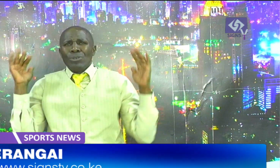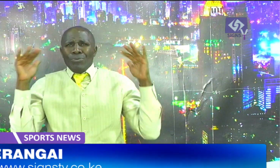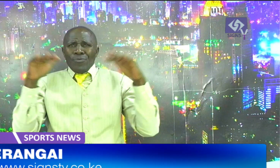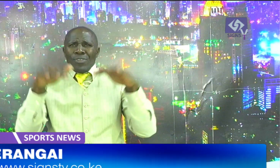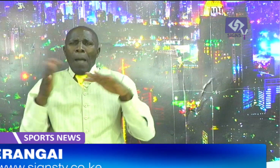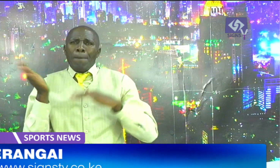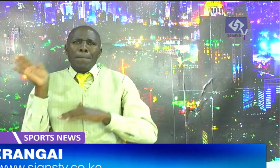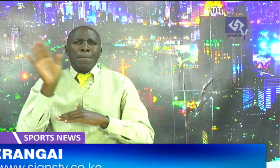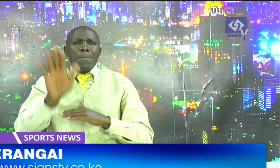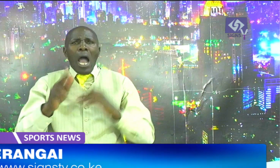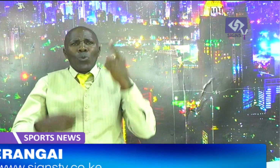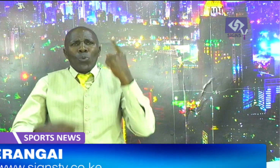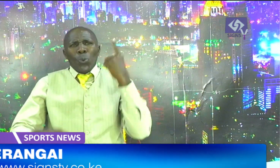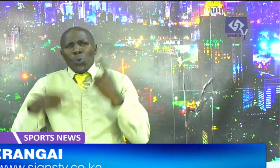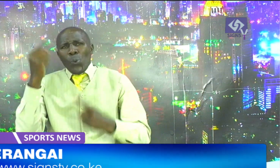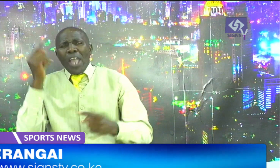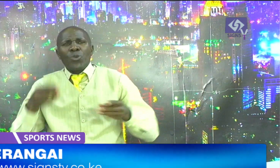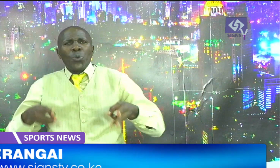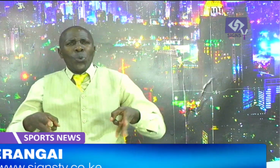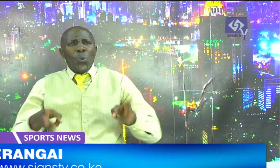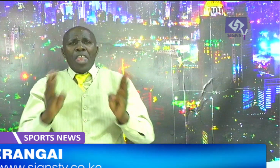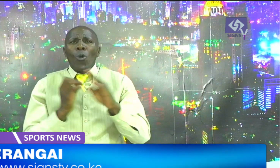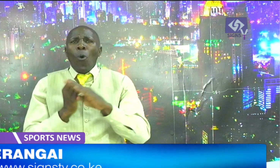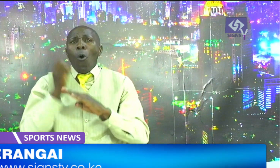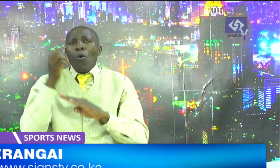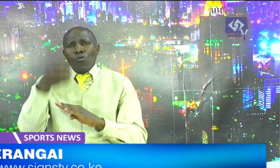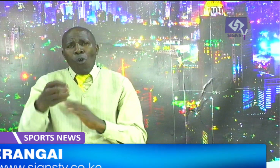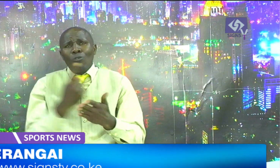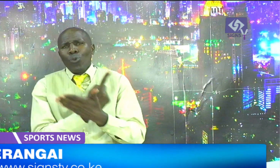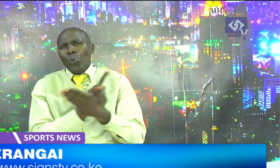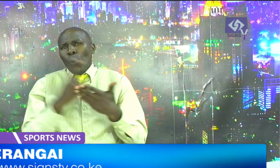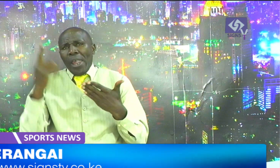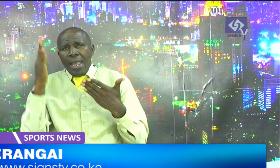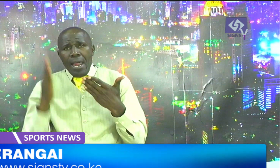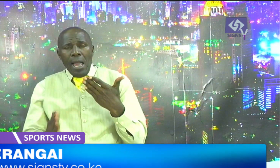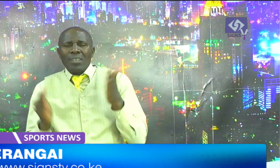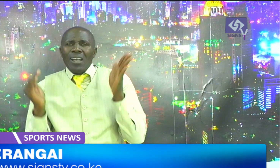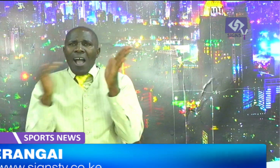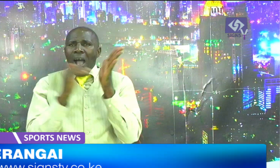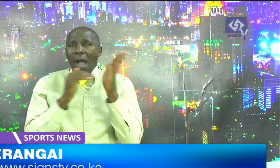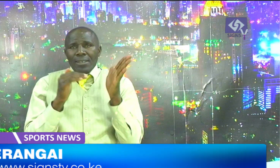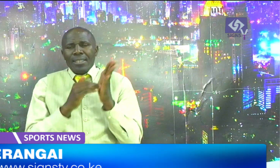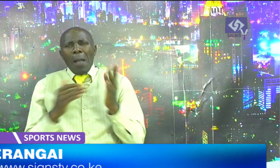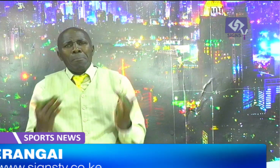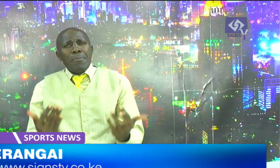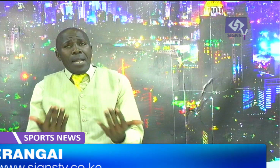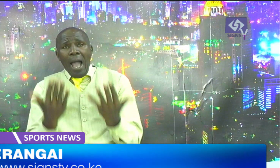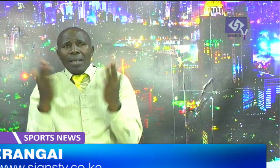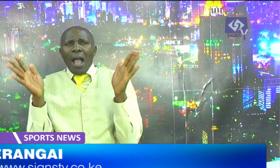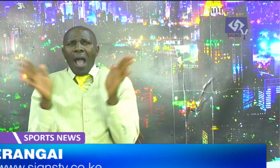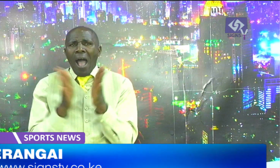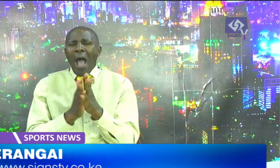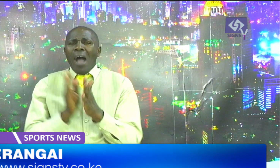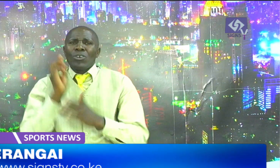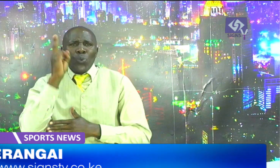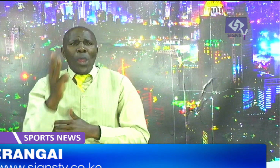August. Current champions Manchester United bounced back to winning ways